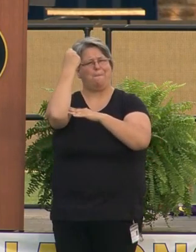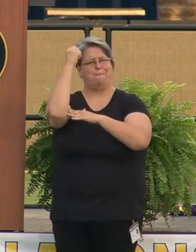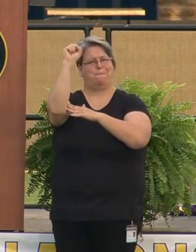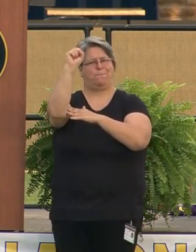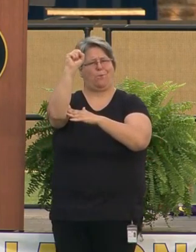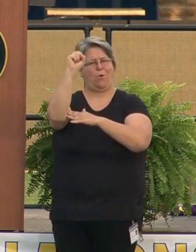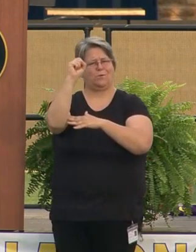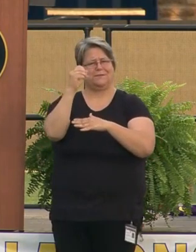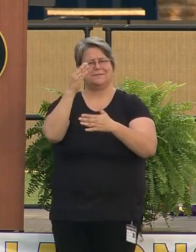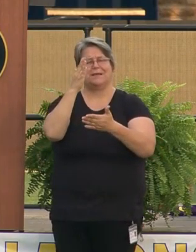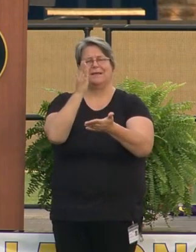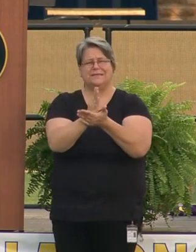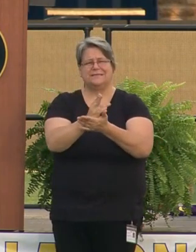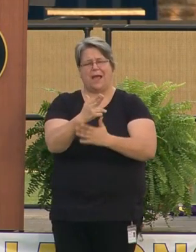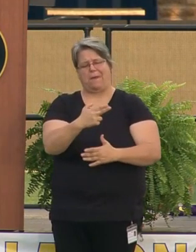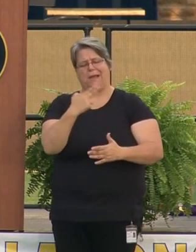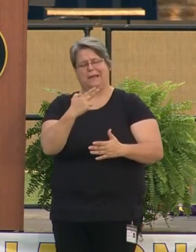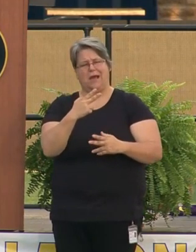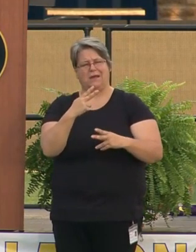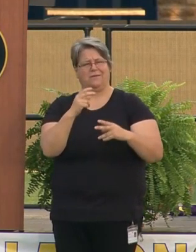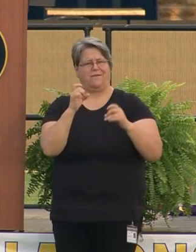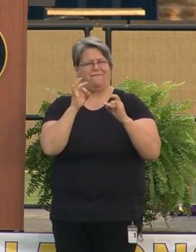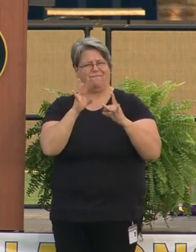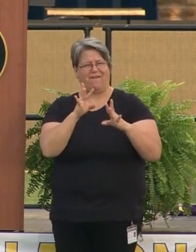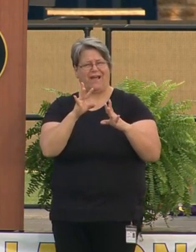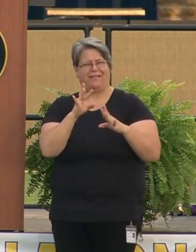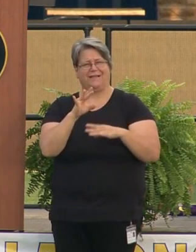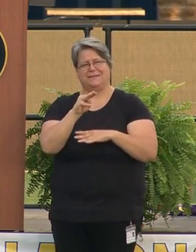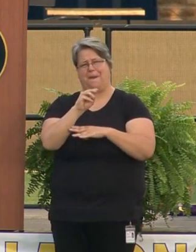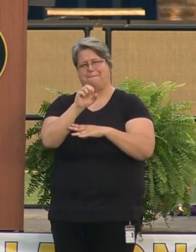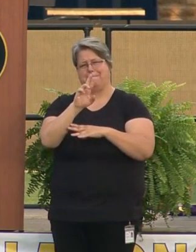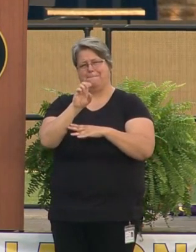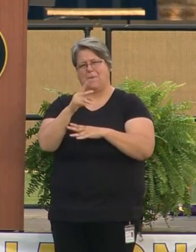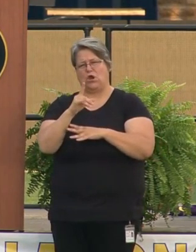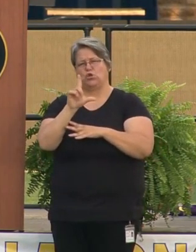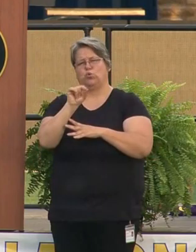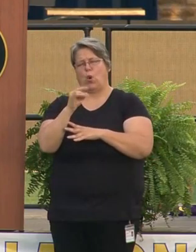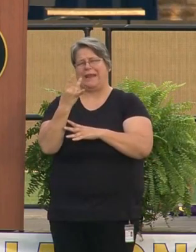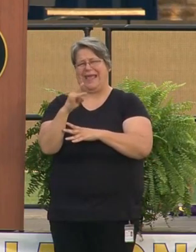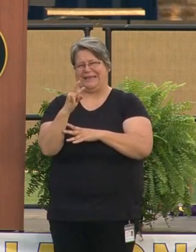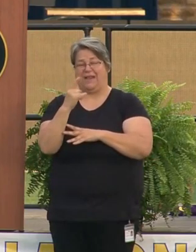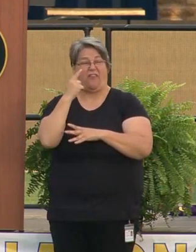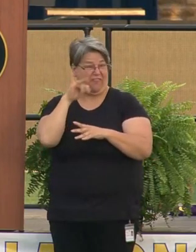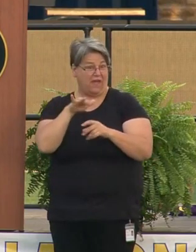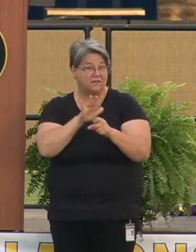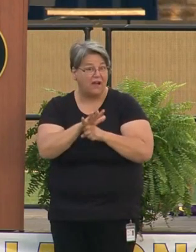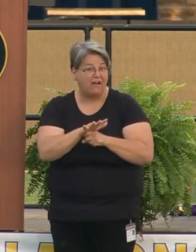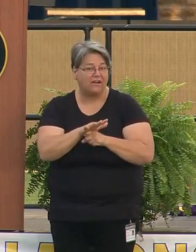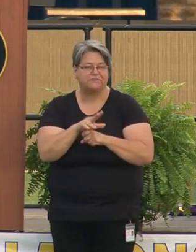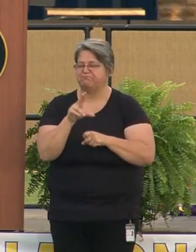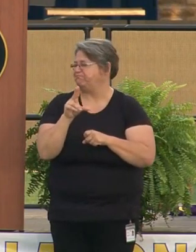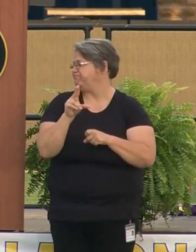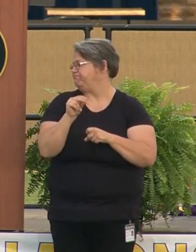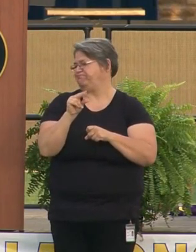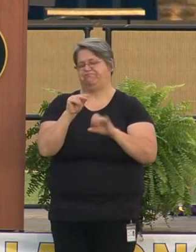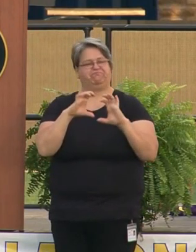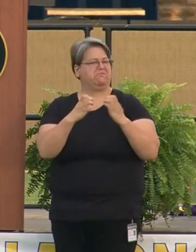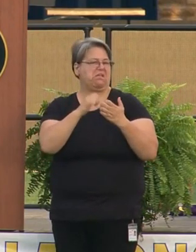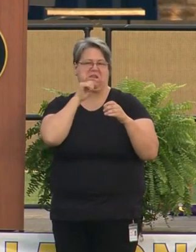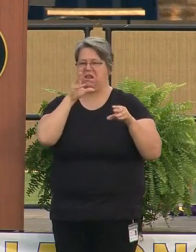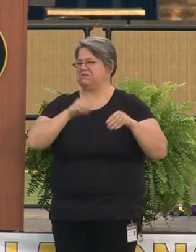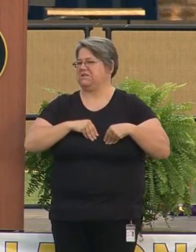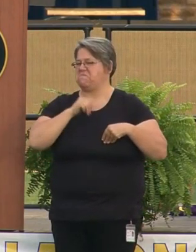gun violence in March 2018. Many would have thought this activism would have been enough, but our class said no, this